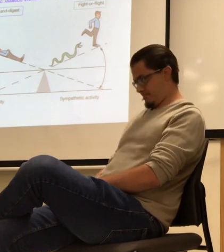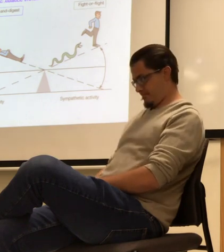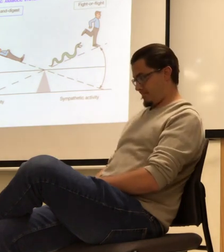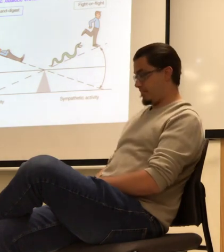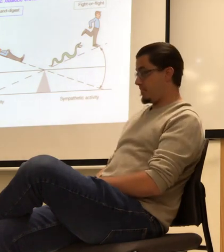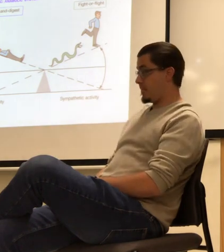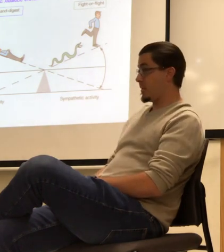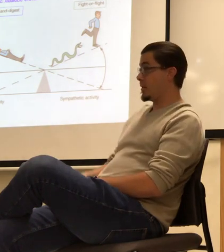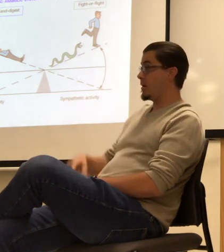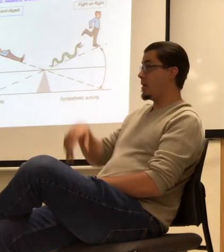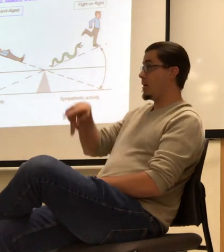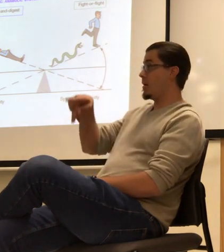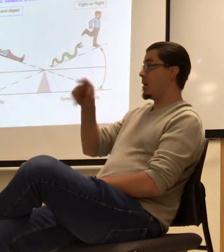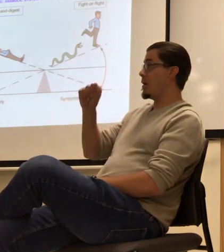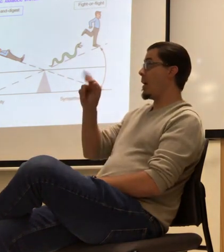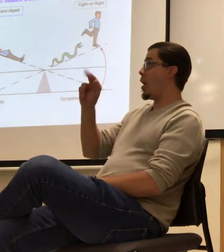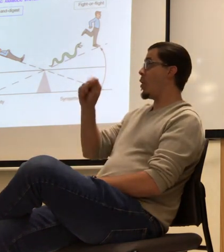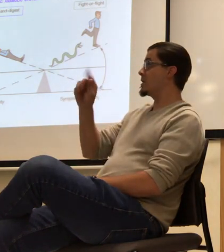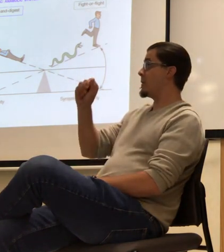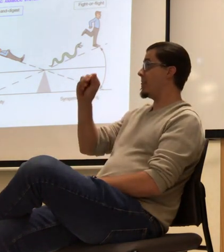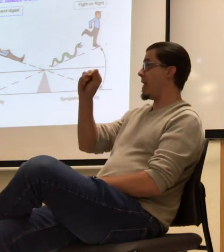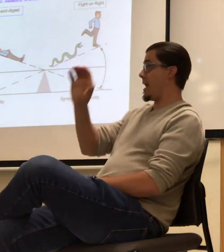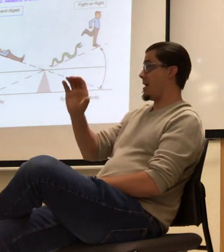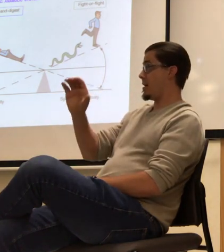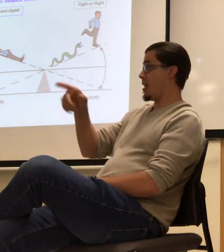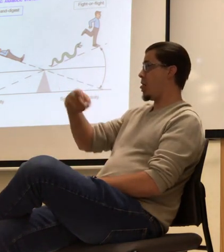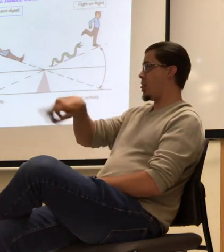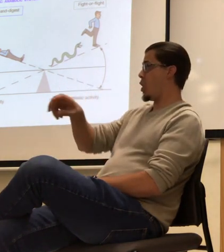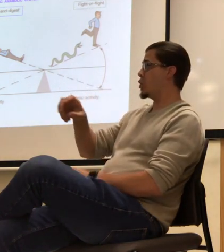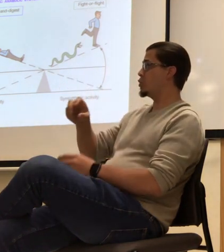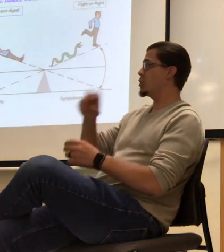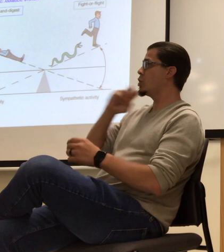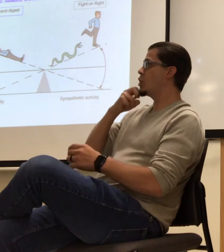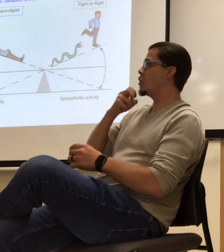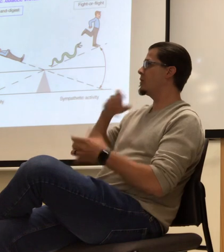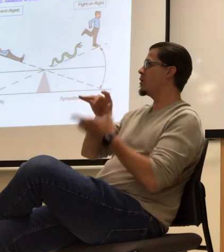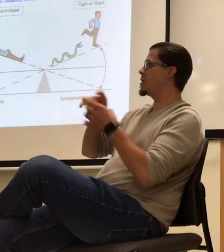those nerves just associated with the word anabolic.